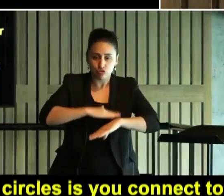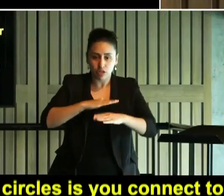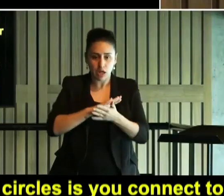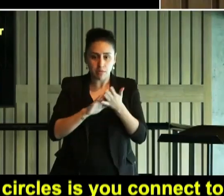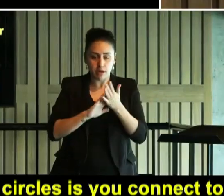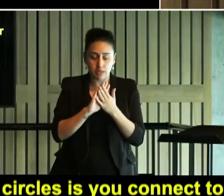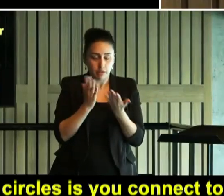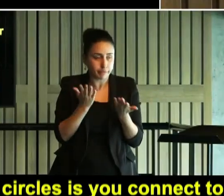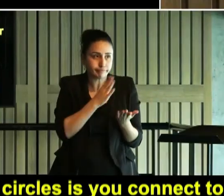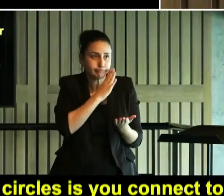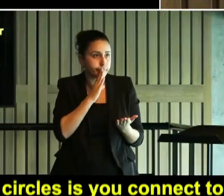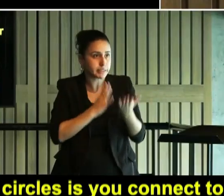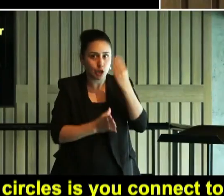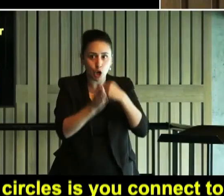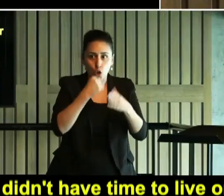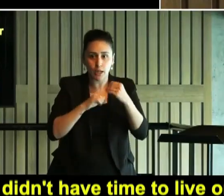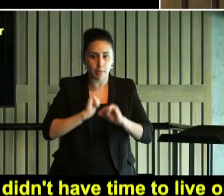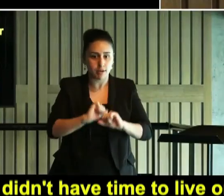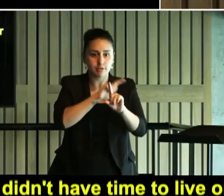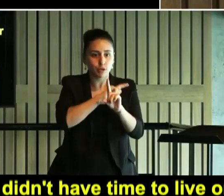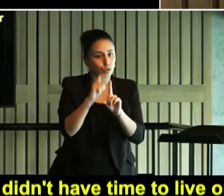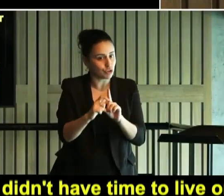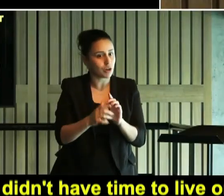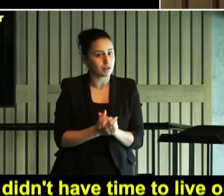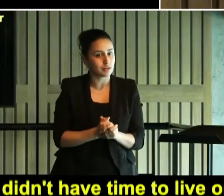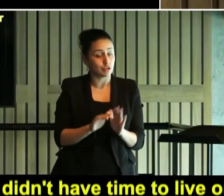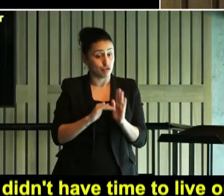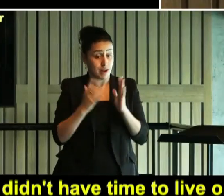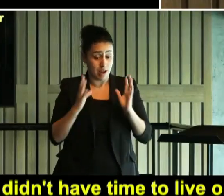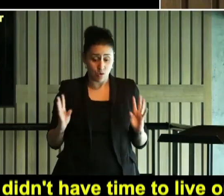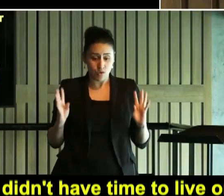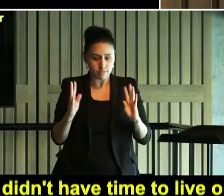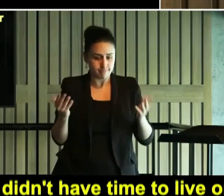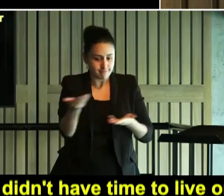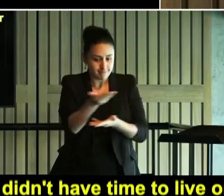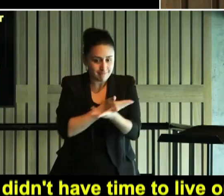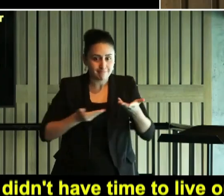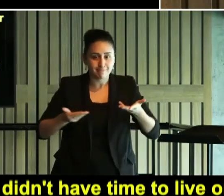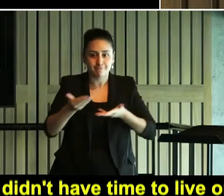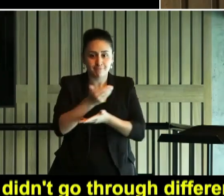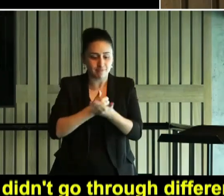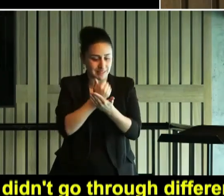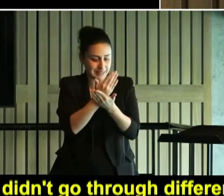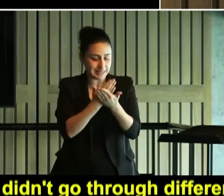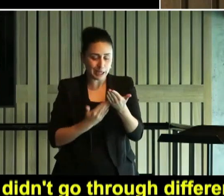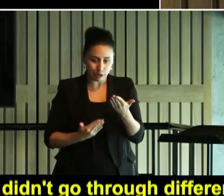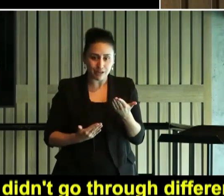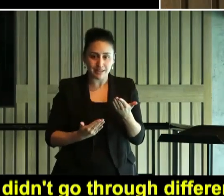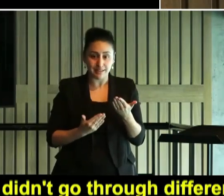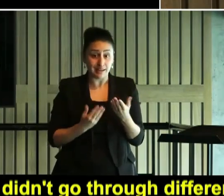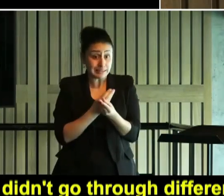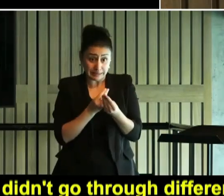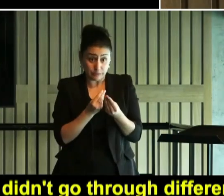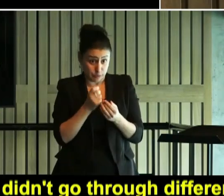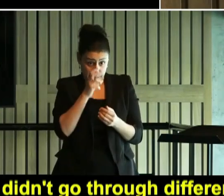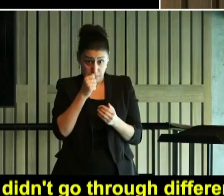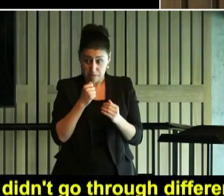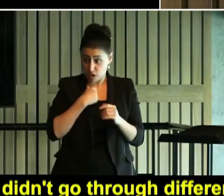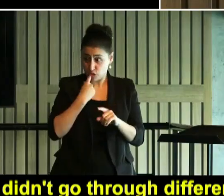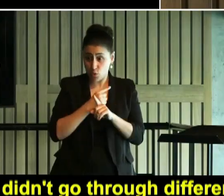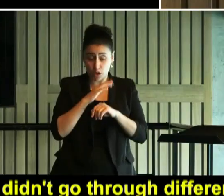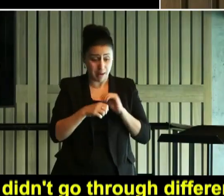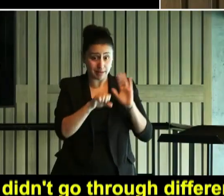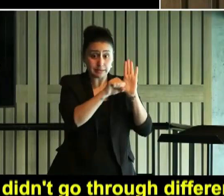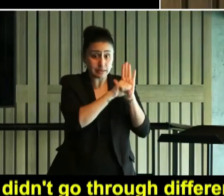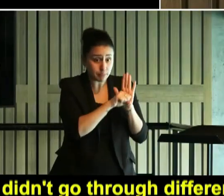we come together and use the art and storytelling, what it does, as I mentioned earlier, that some of our symbols are the same symbol no matter